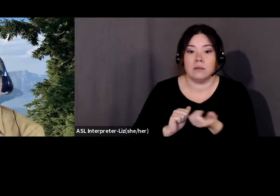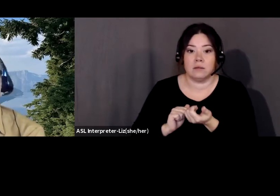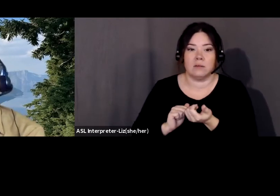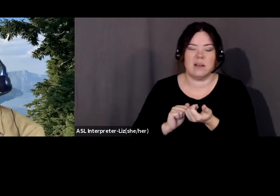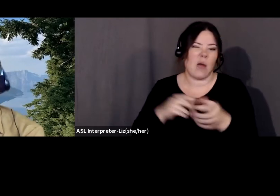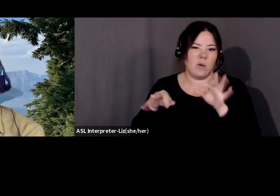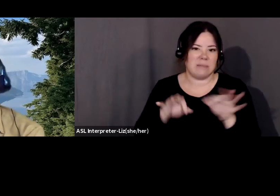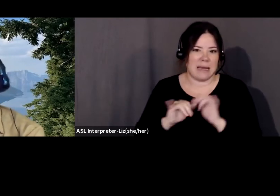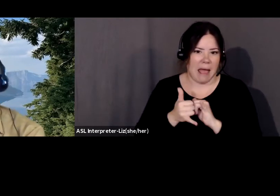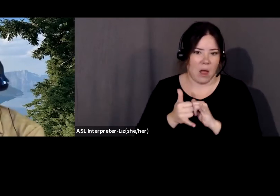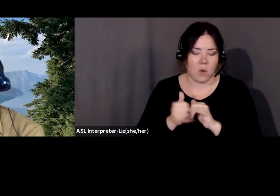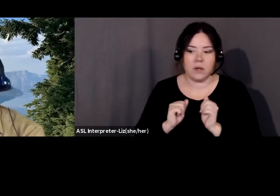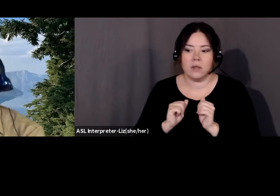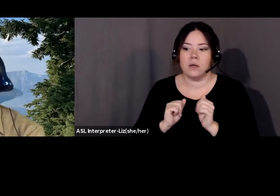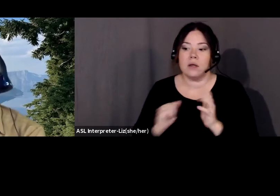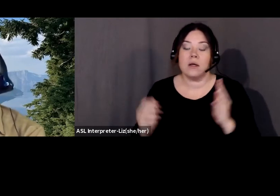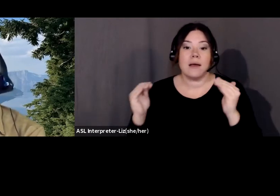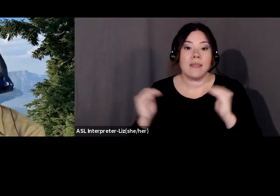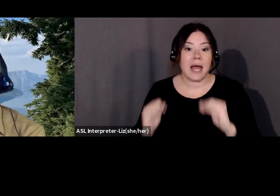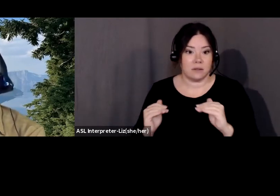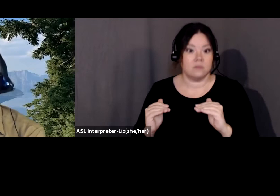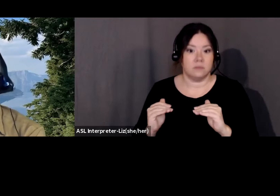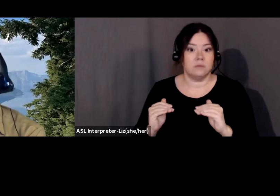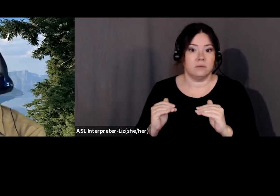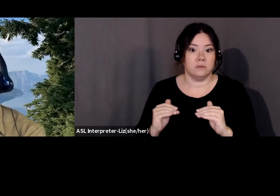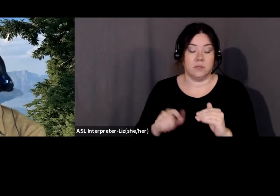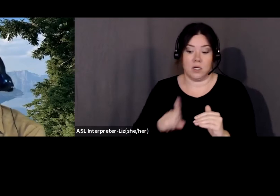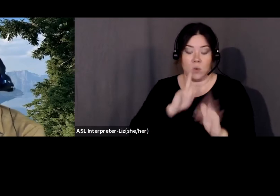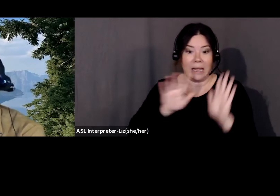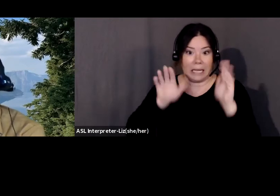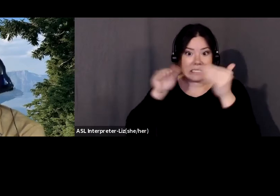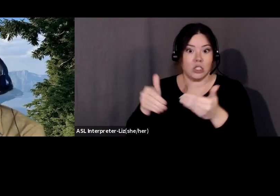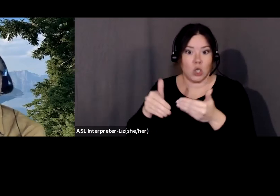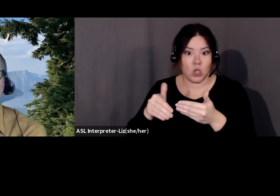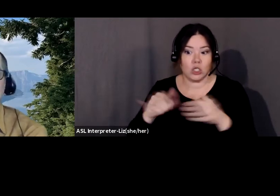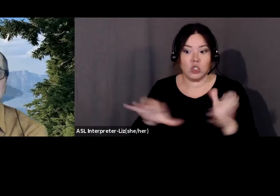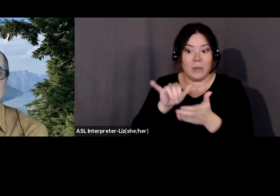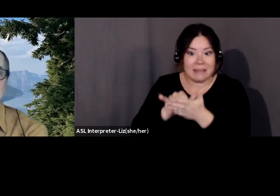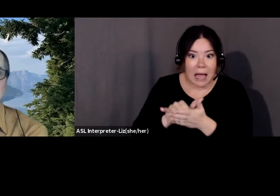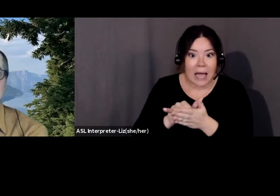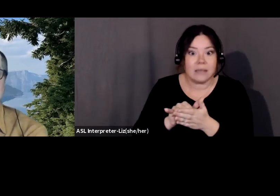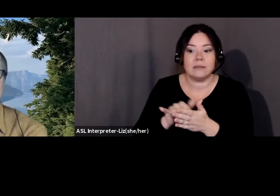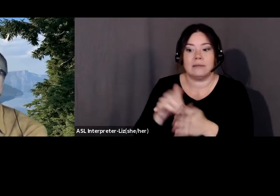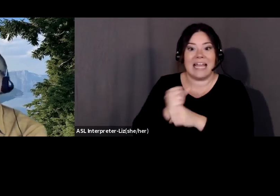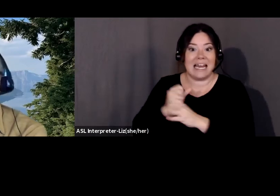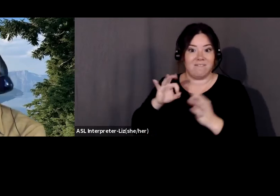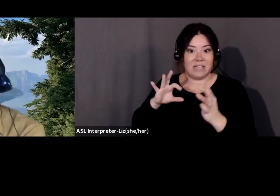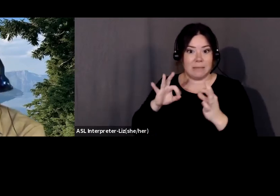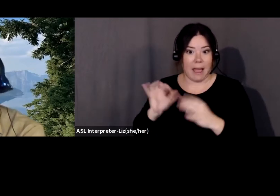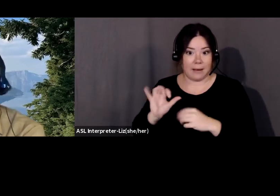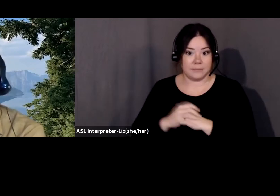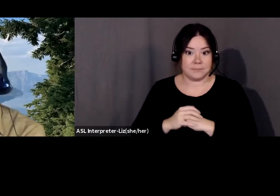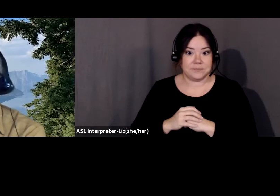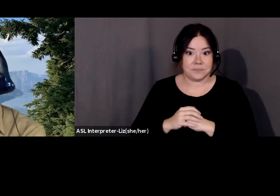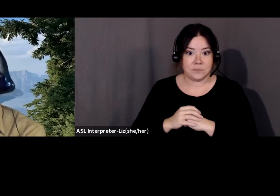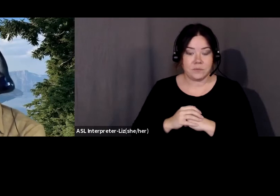in a second. And then it's being intentional and doing the activities and getting feedback. And then you don't